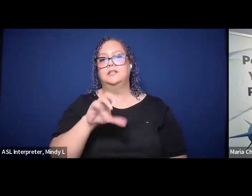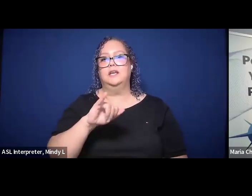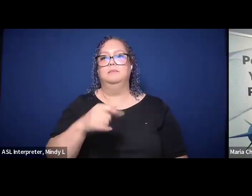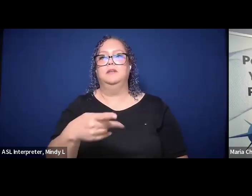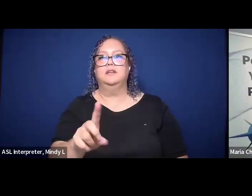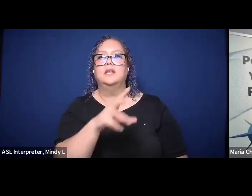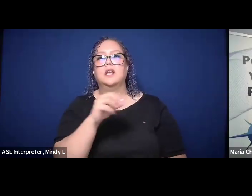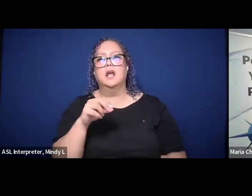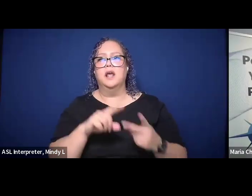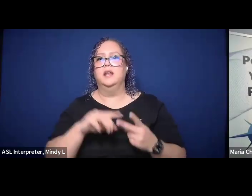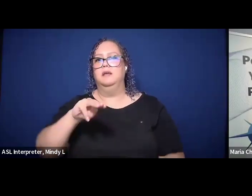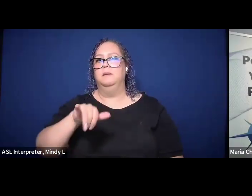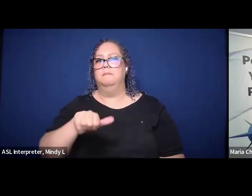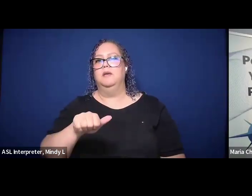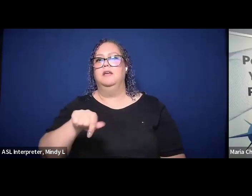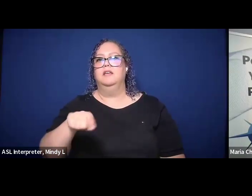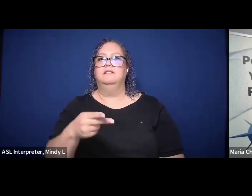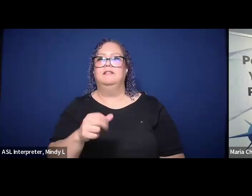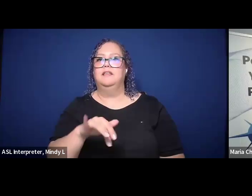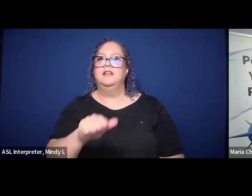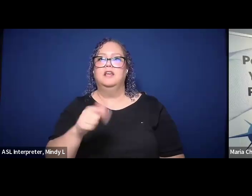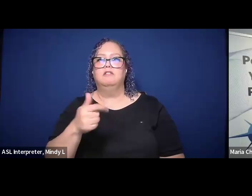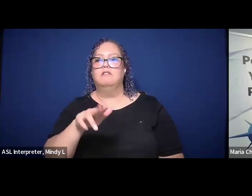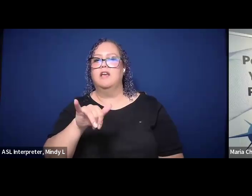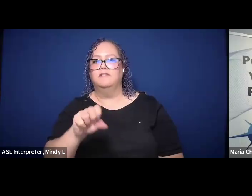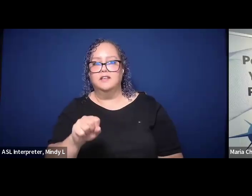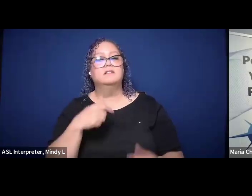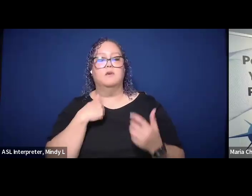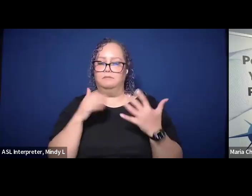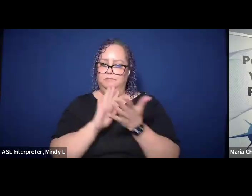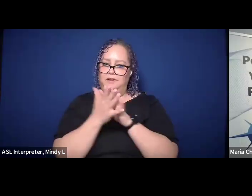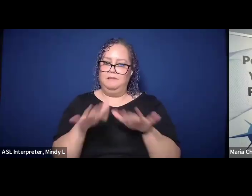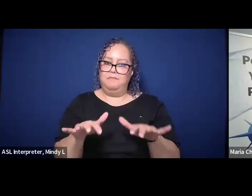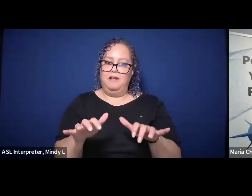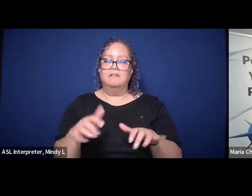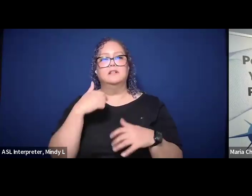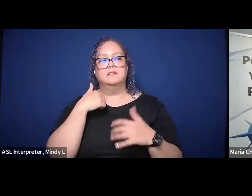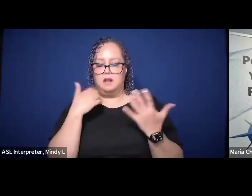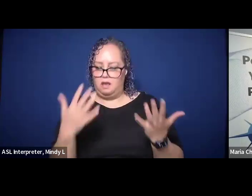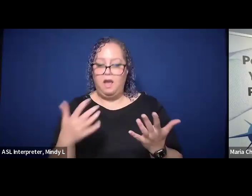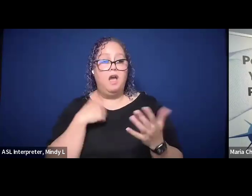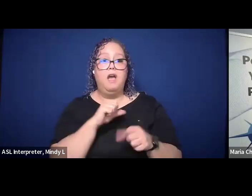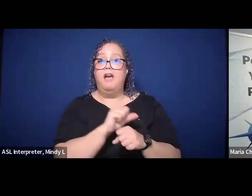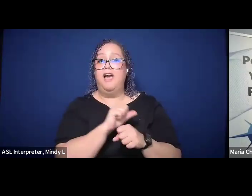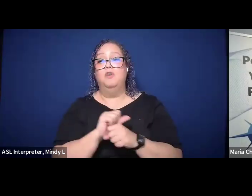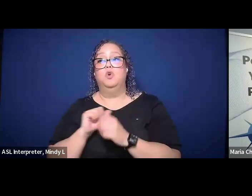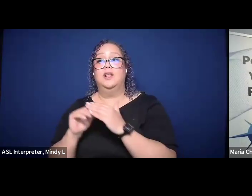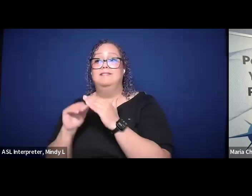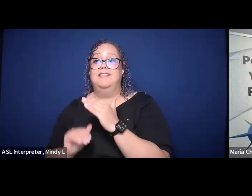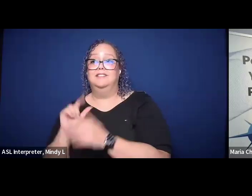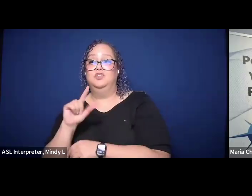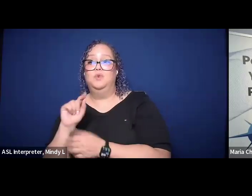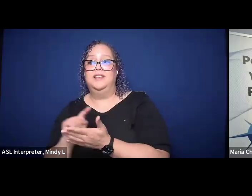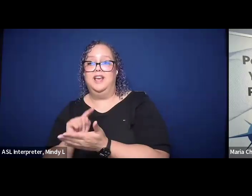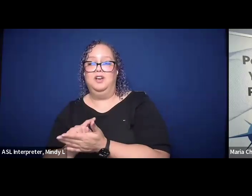a 6-figure business as I sit here today, and I work less than 20 hours a week in Connected Ghostwriting. I've added